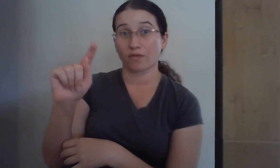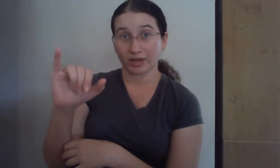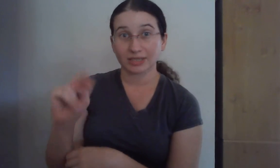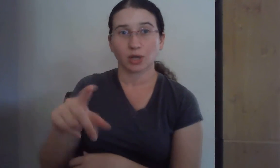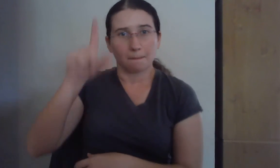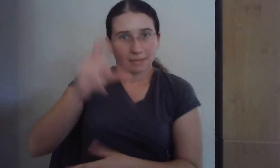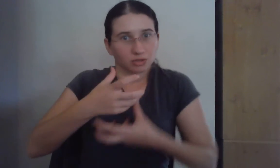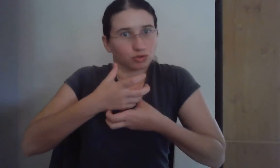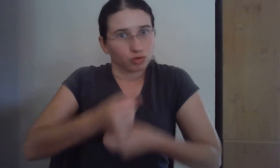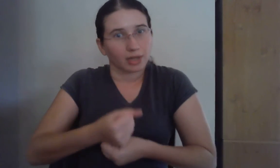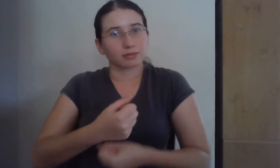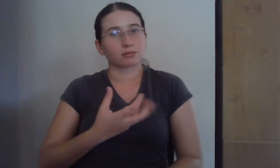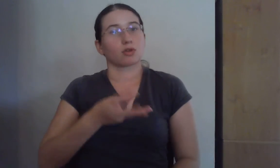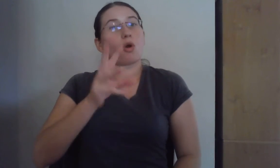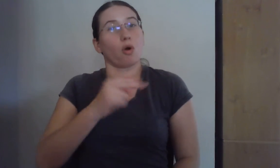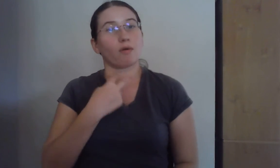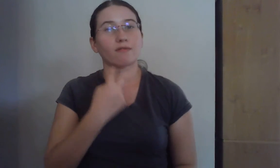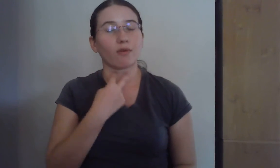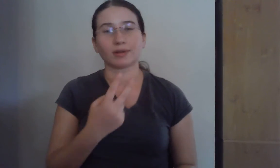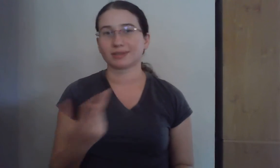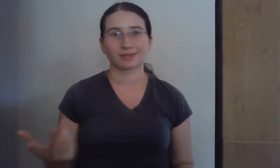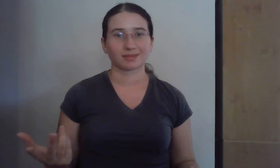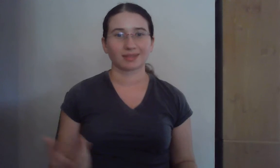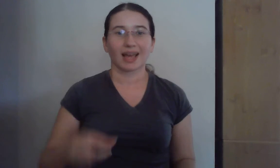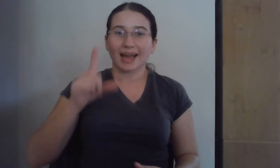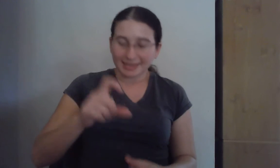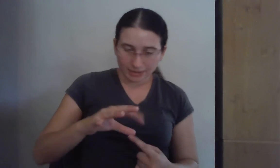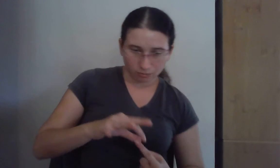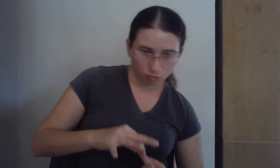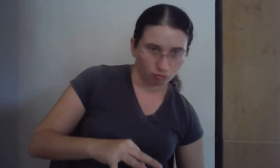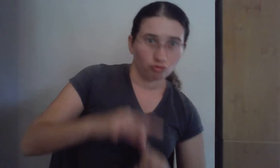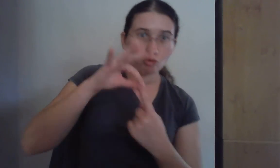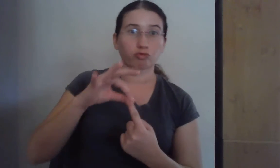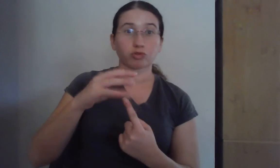answers. I had to put myself out there, because innovation